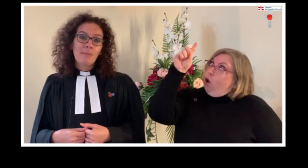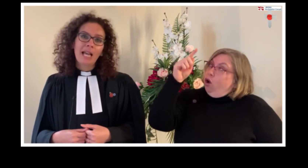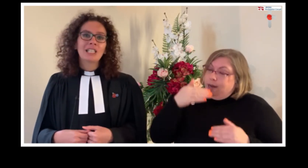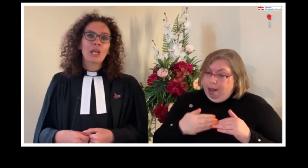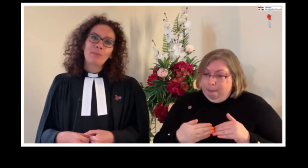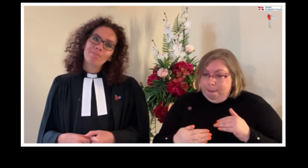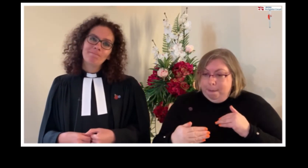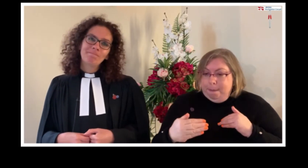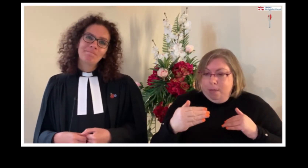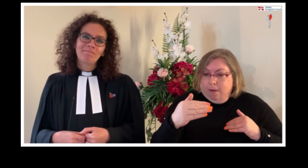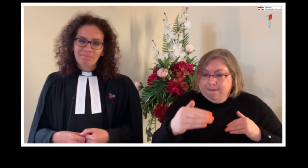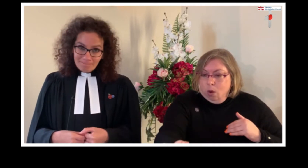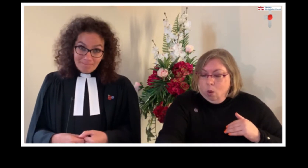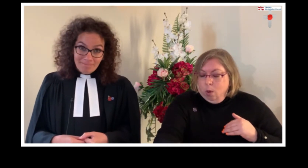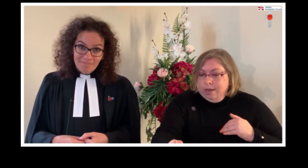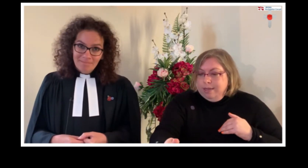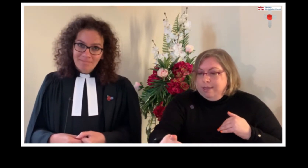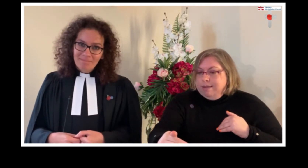So let me ask you,